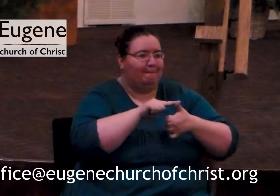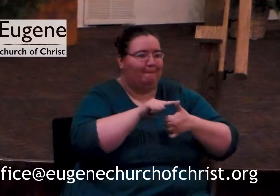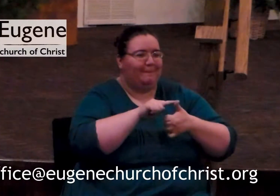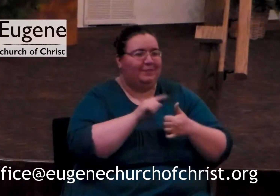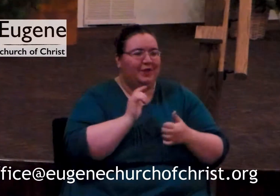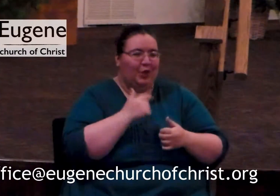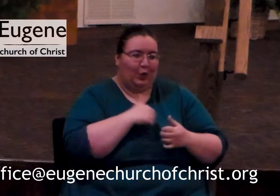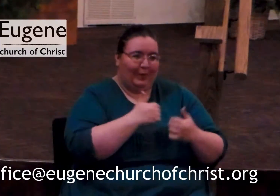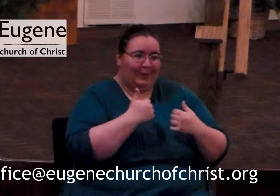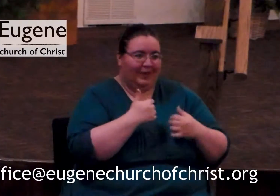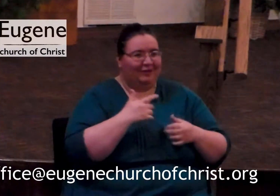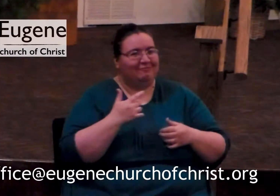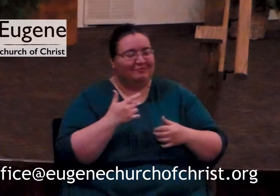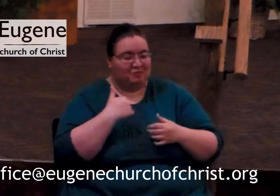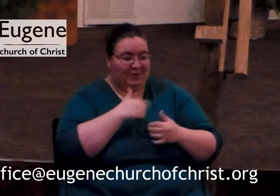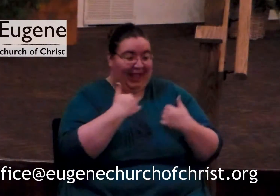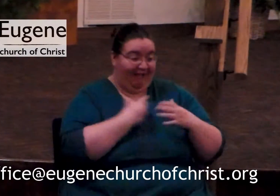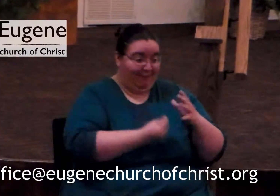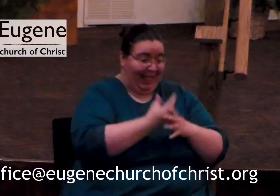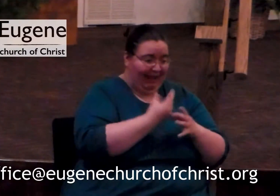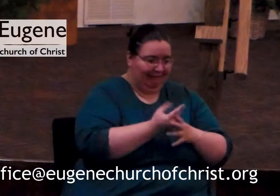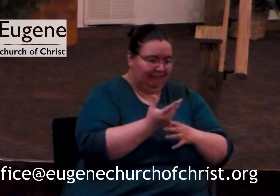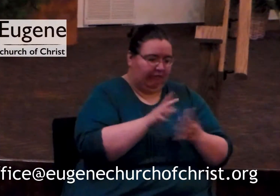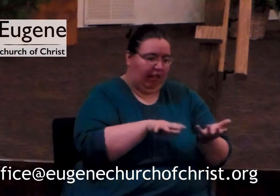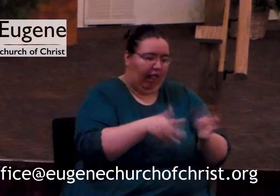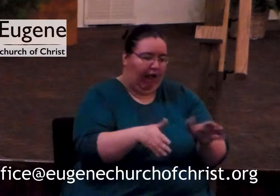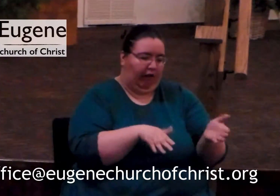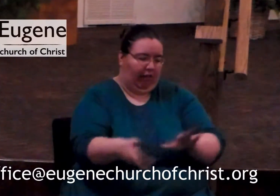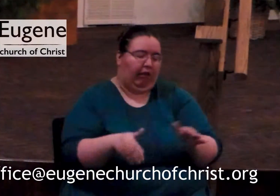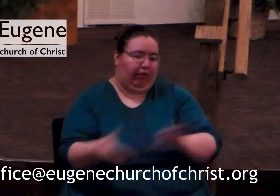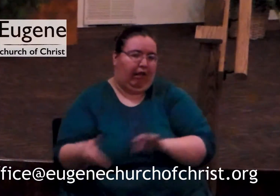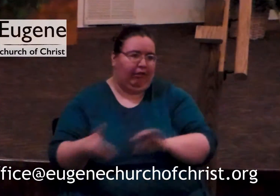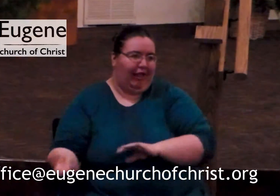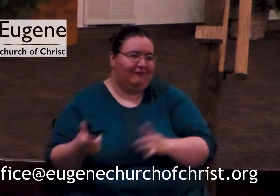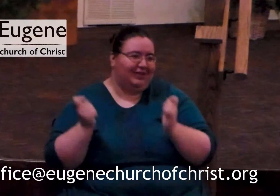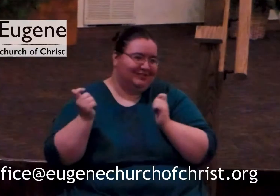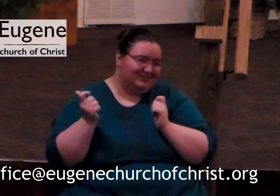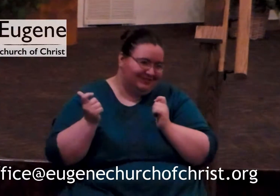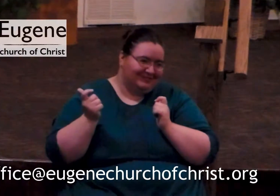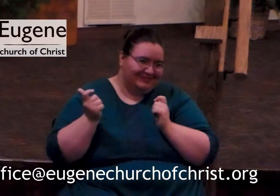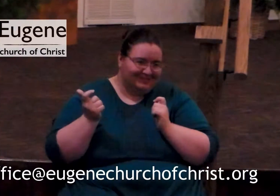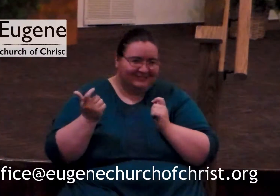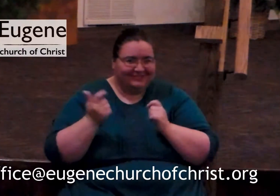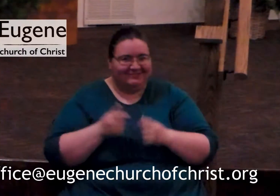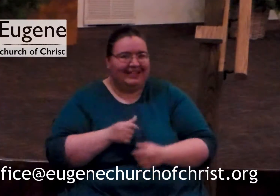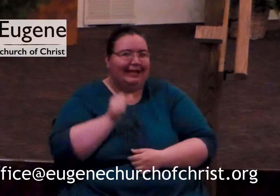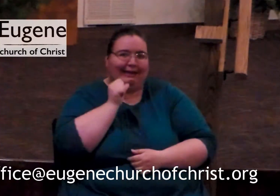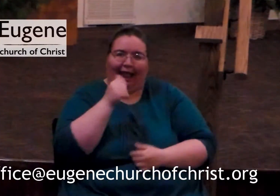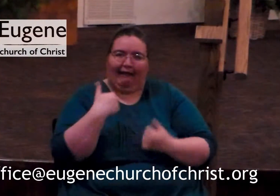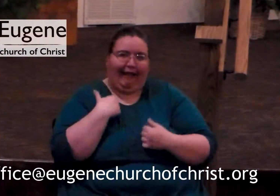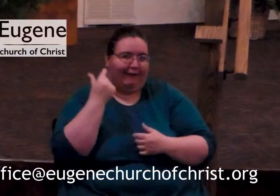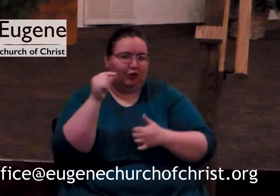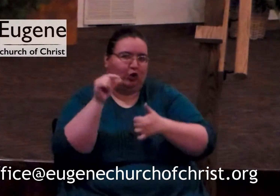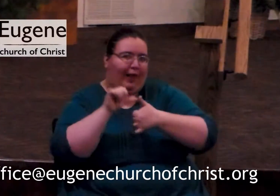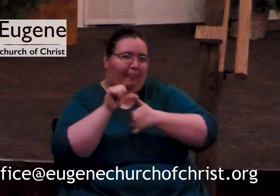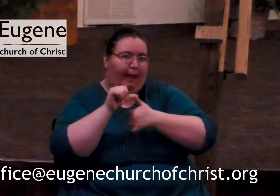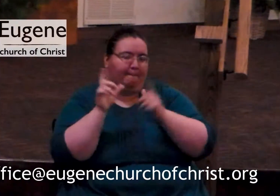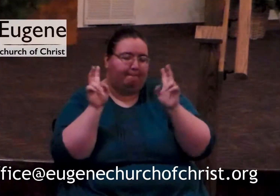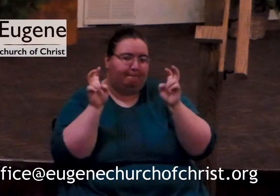a whole lot we can do about that. I am excited that our orchid is still alive, I think, that you guys gave me a few weeks back. But most of the time, plants